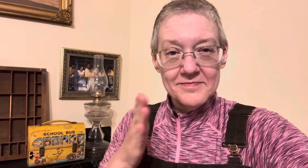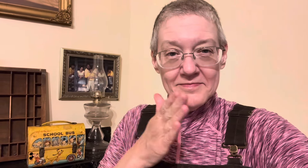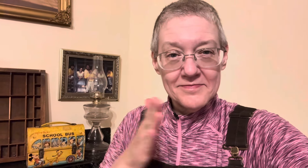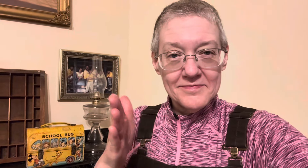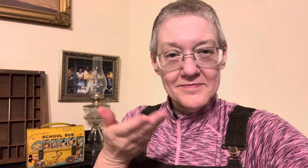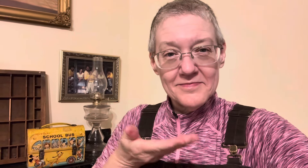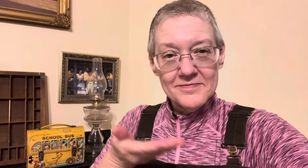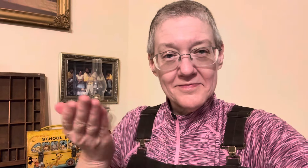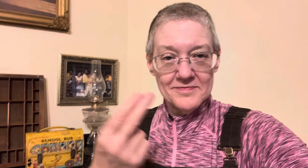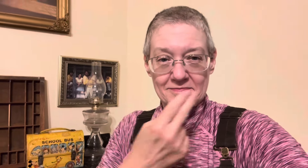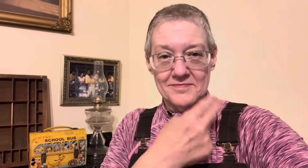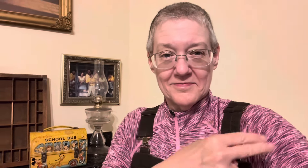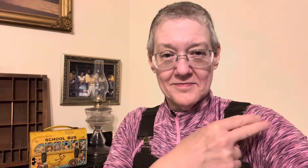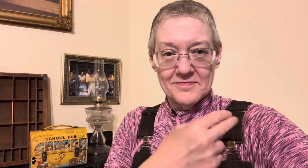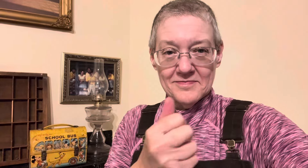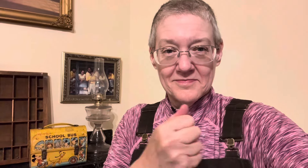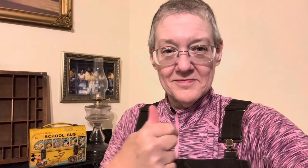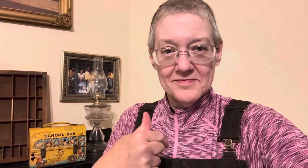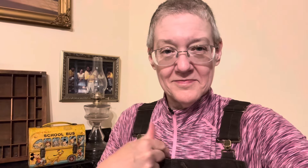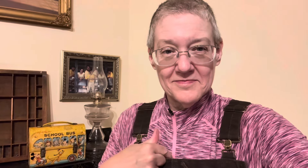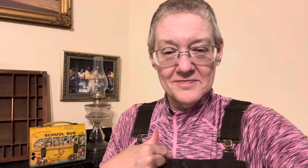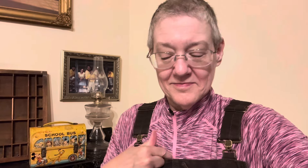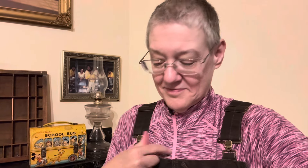And this is the broth I'm going to be bringing to the hospital.